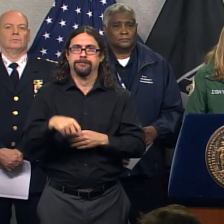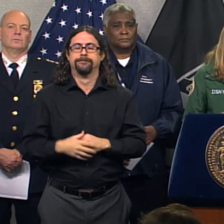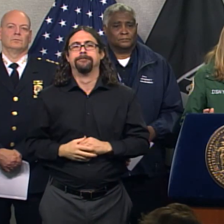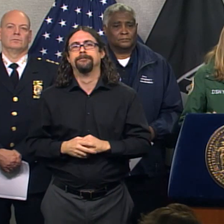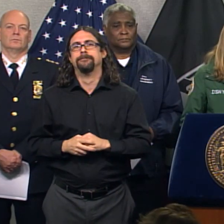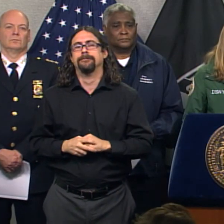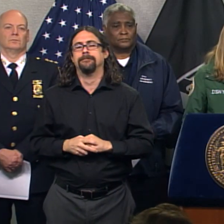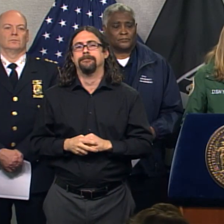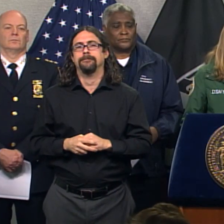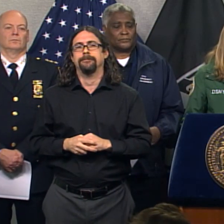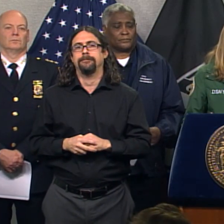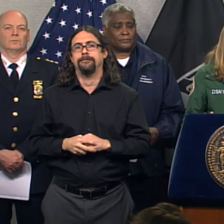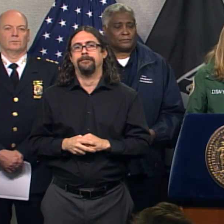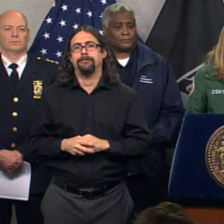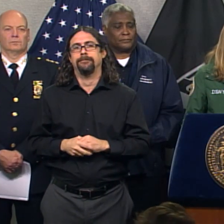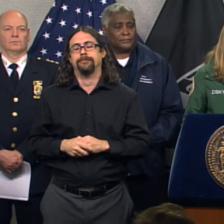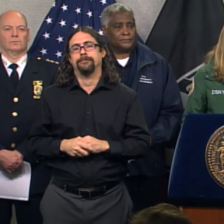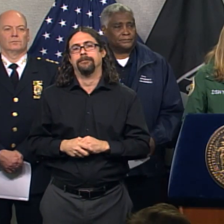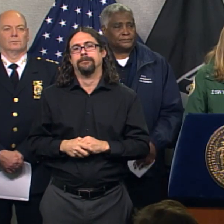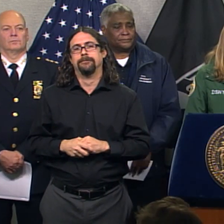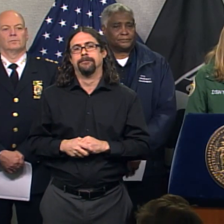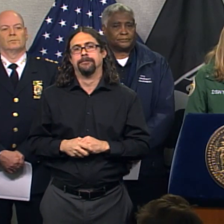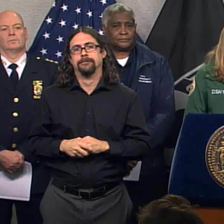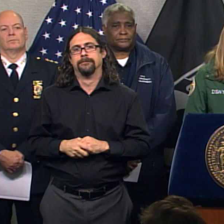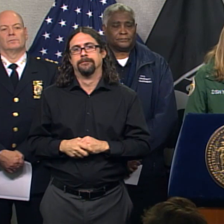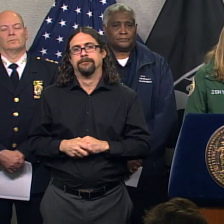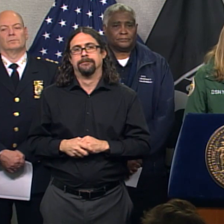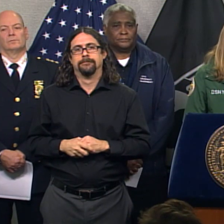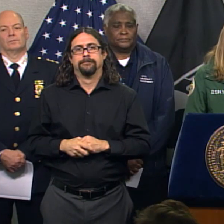We design our routes to try and make it so that they're about